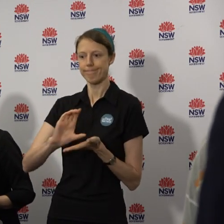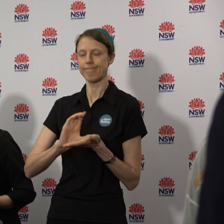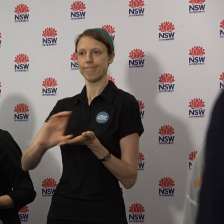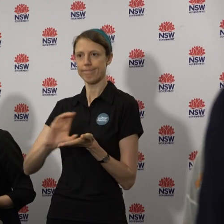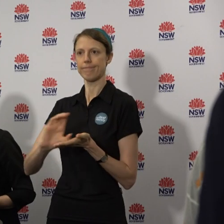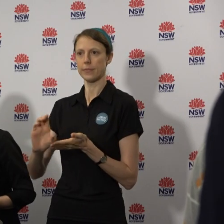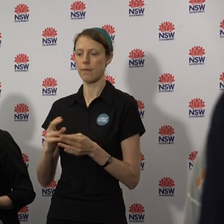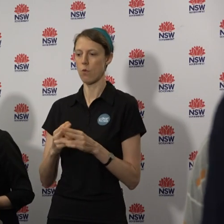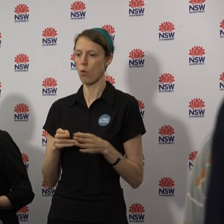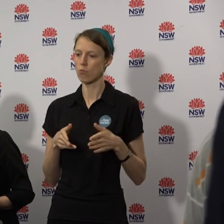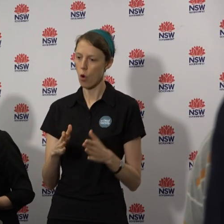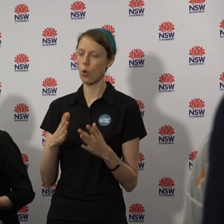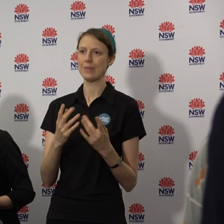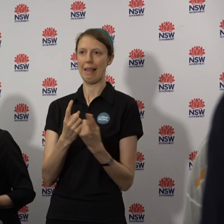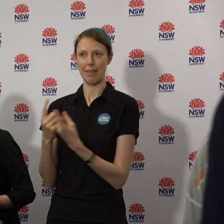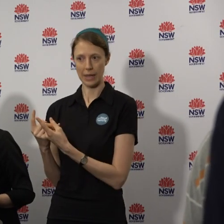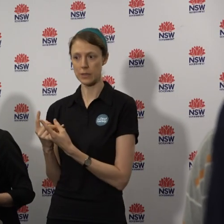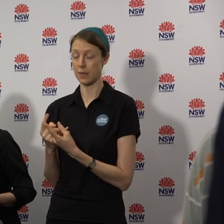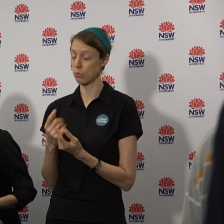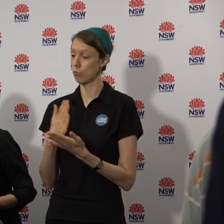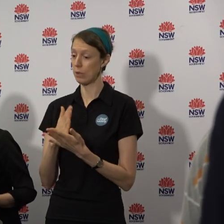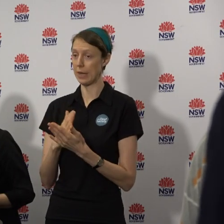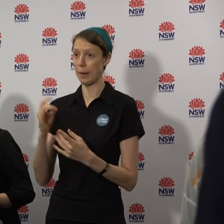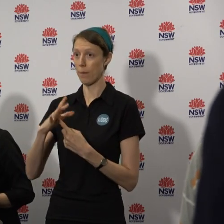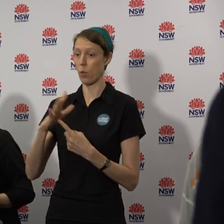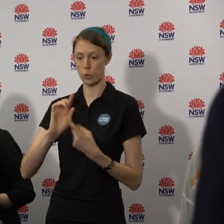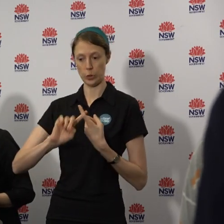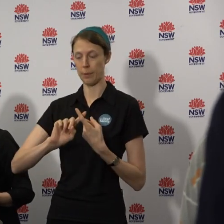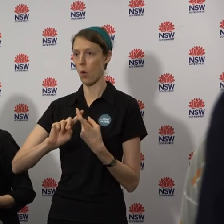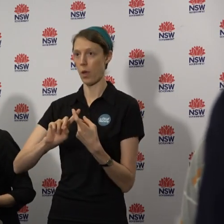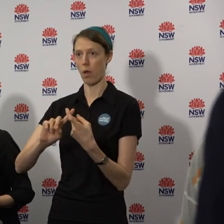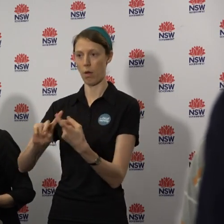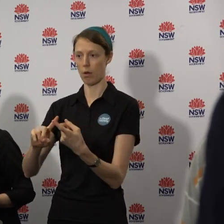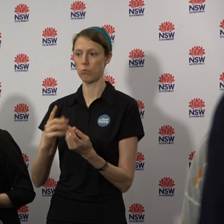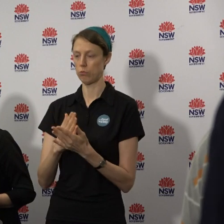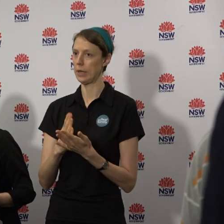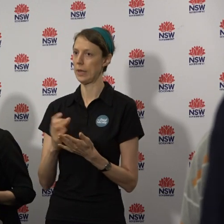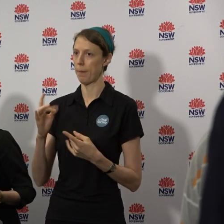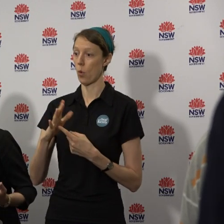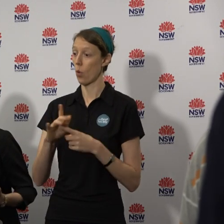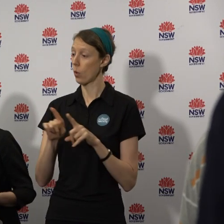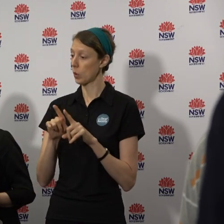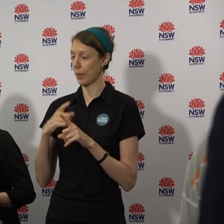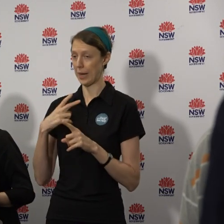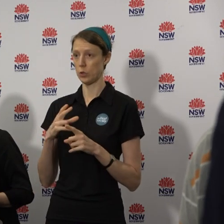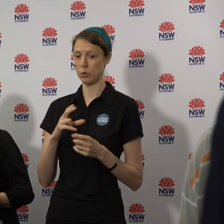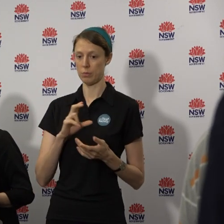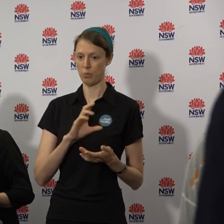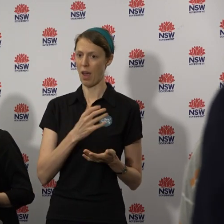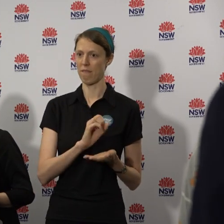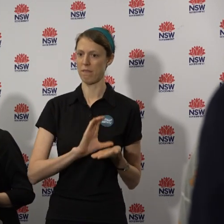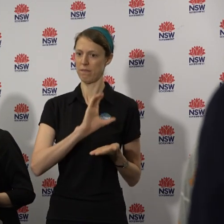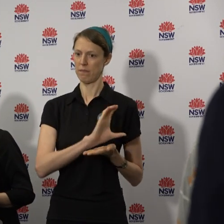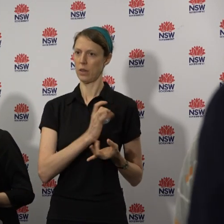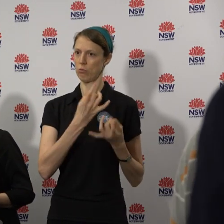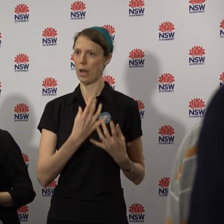to maintain that and where possible accelerate it. And there's no doubt we also need to rebuild those communities. We've already set aside $1 billion to